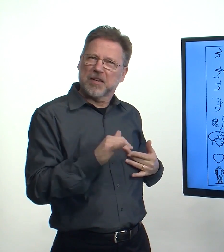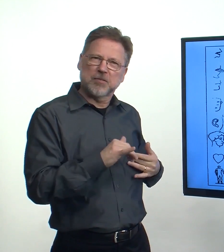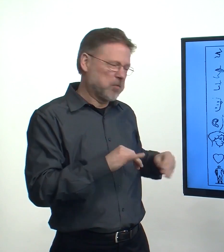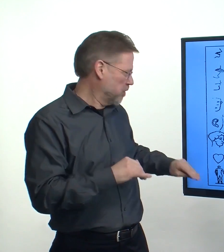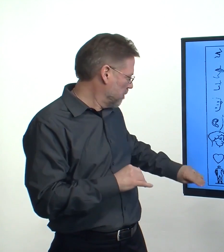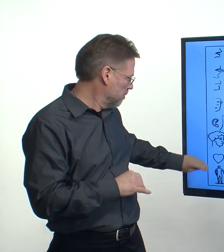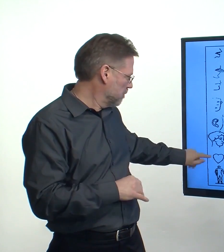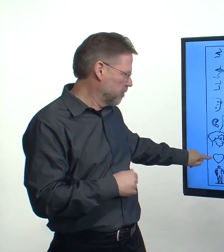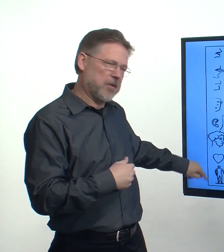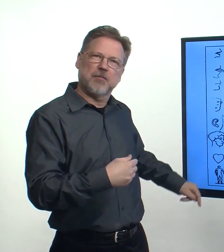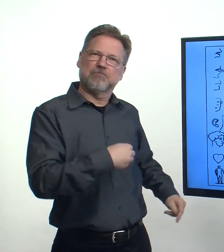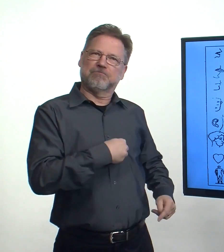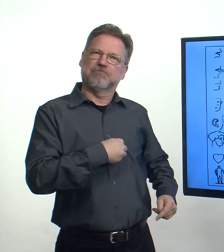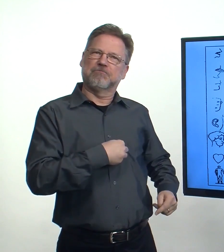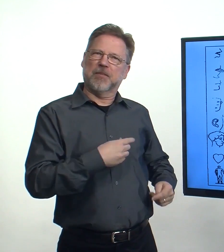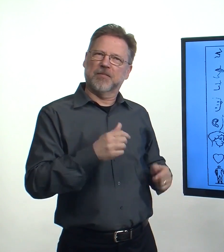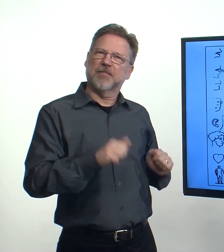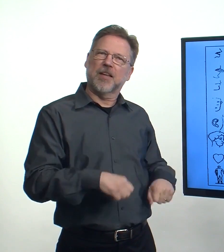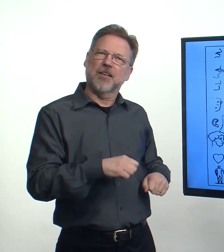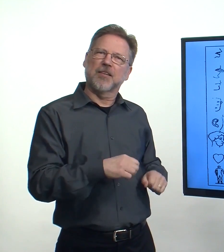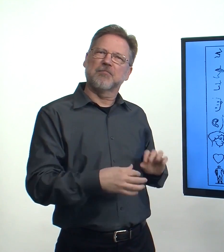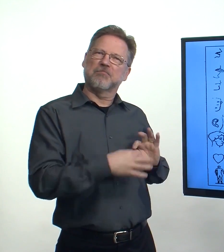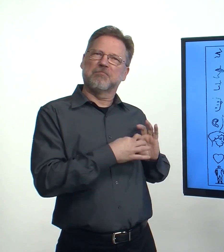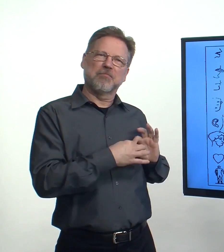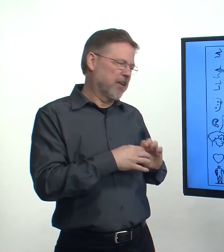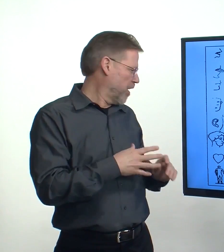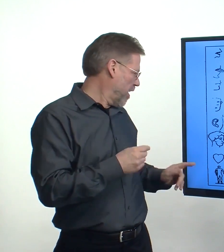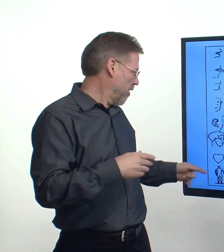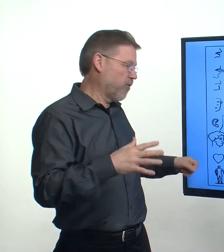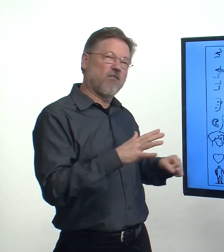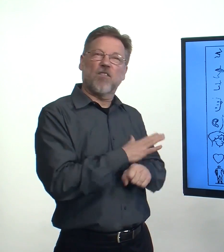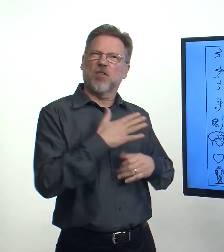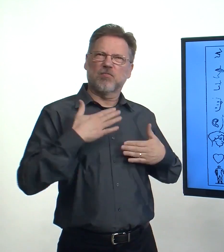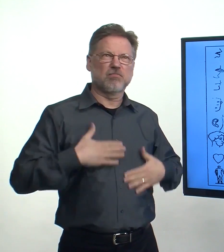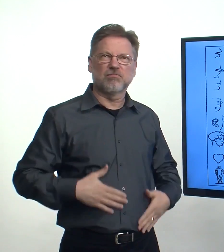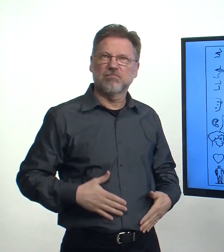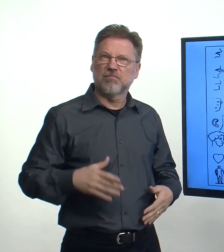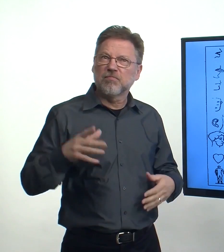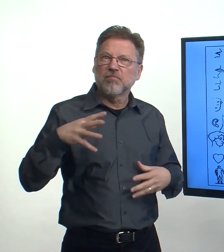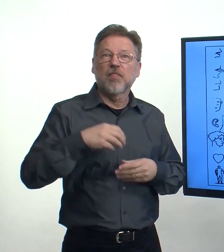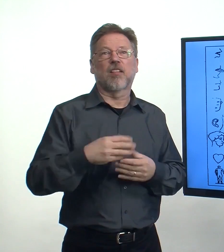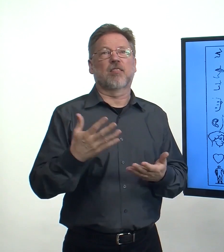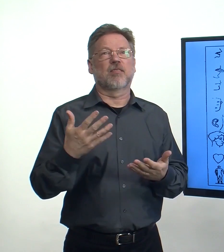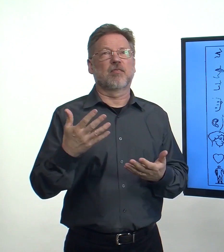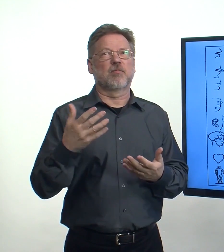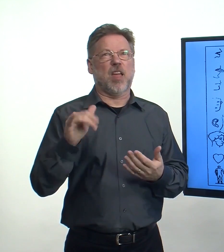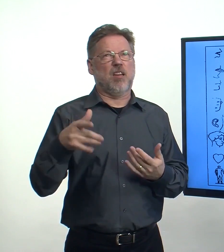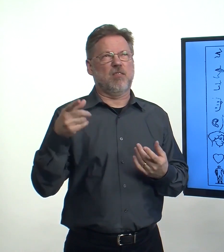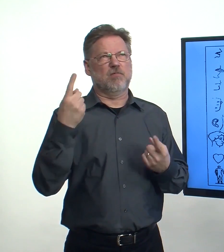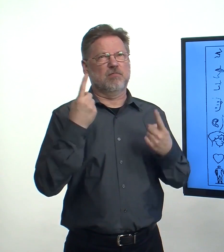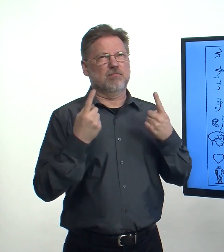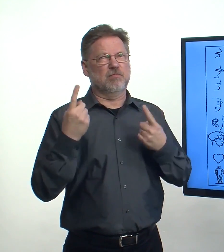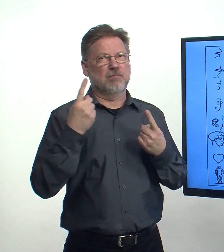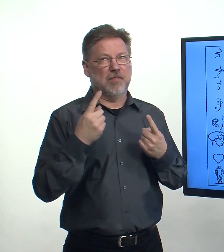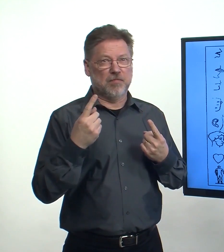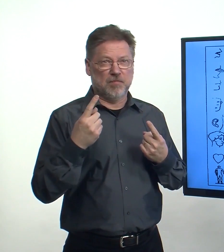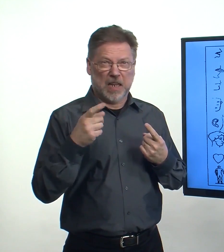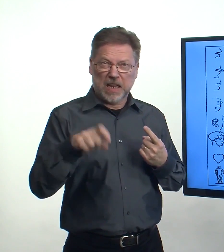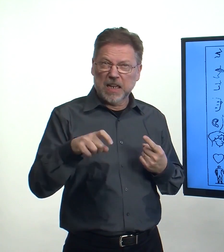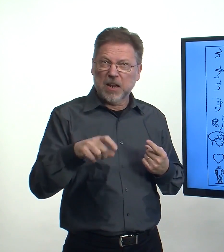is included too, for signs made on that part of the chest. The system was truly capable of including the entire body, which begs the